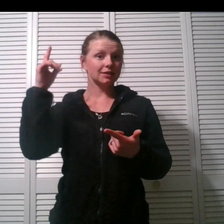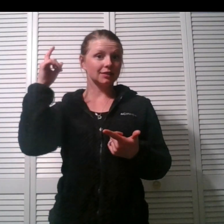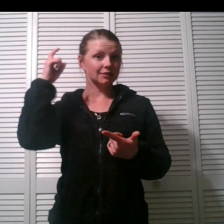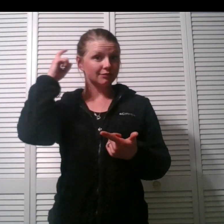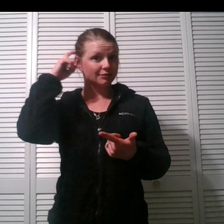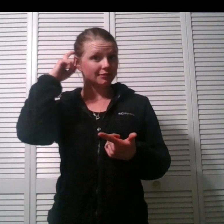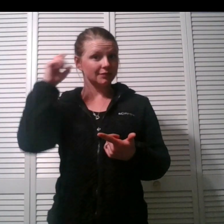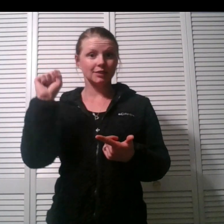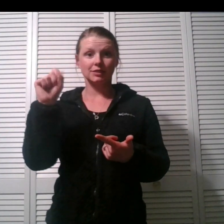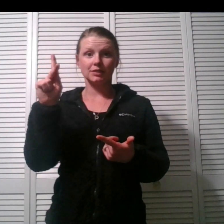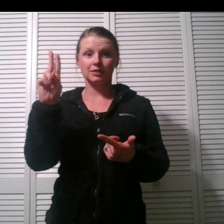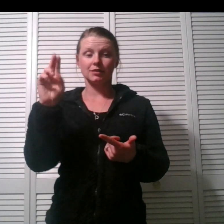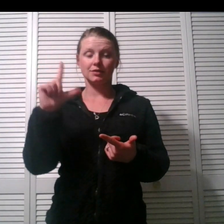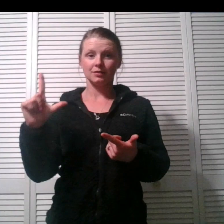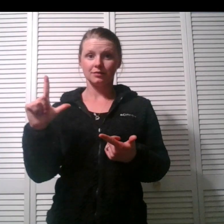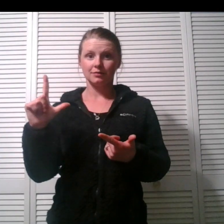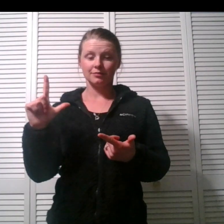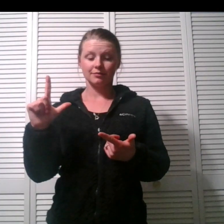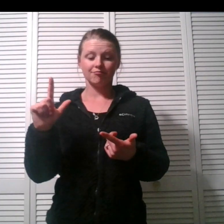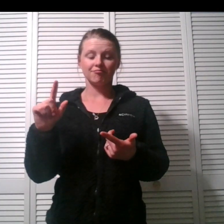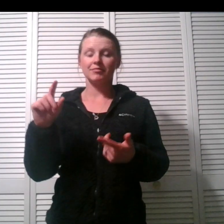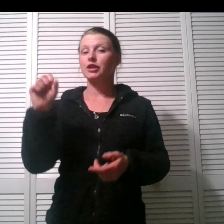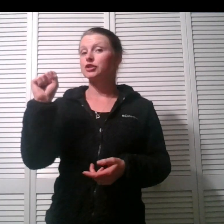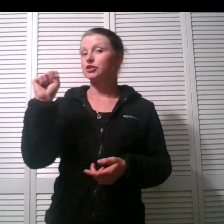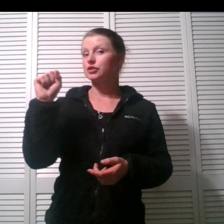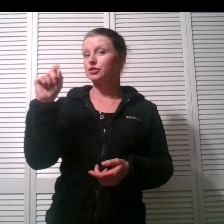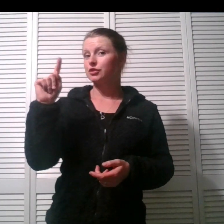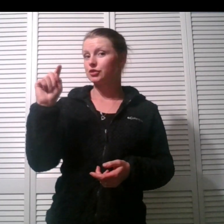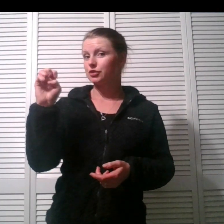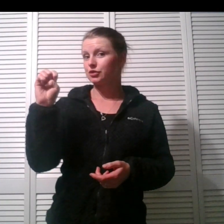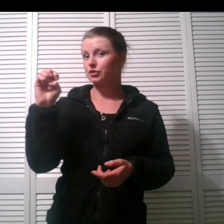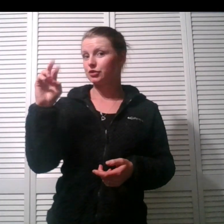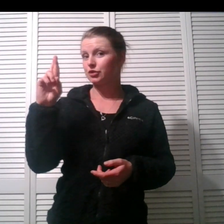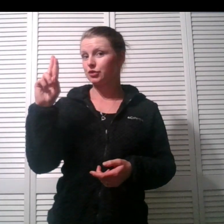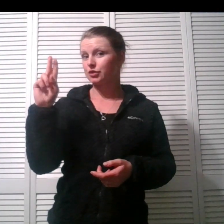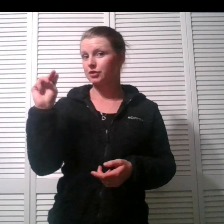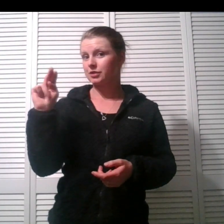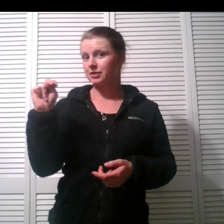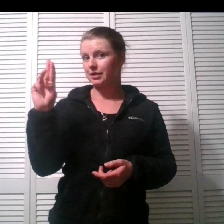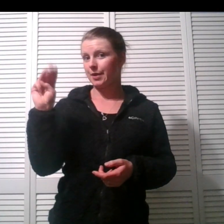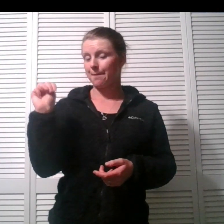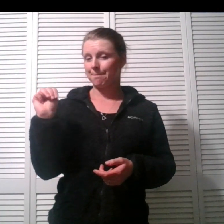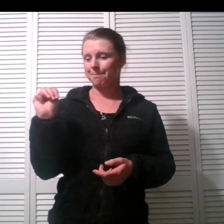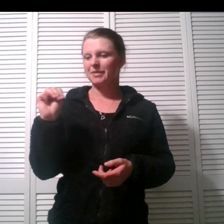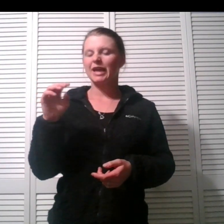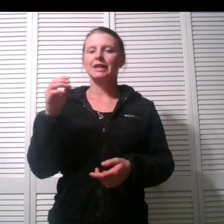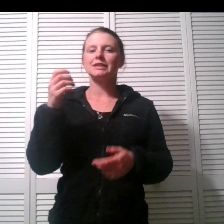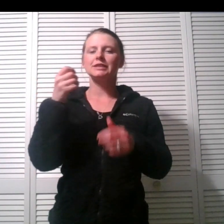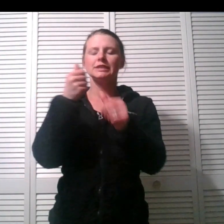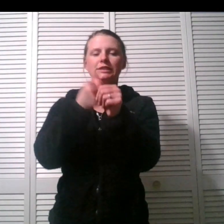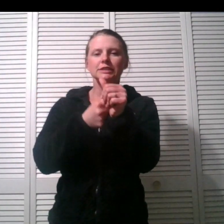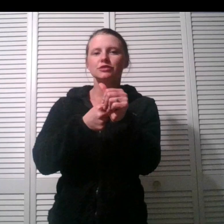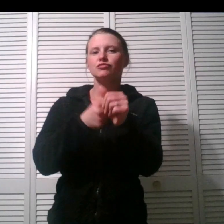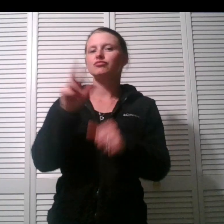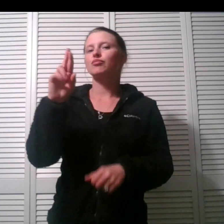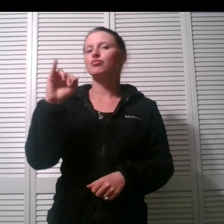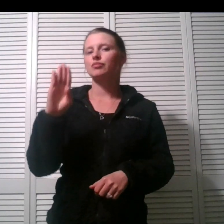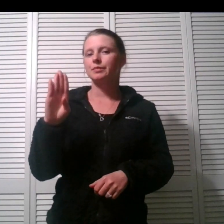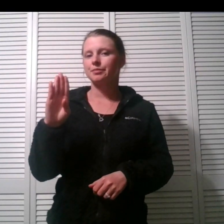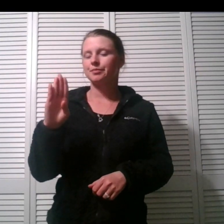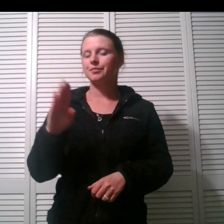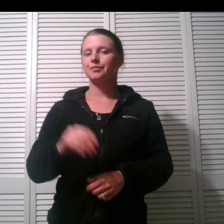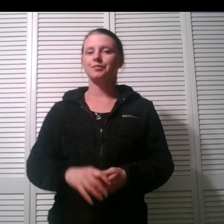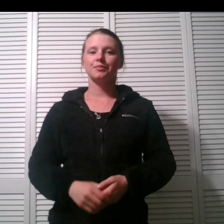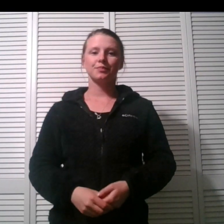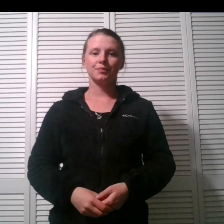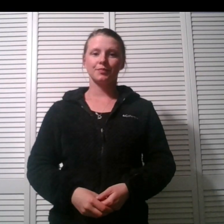column, sternum, and each of the ribs. The appendicular skeleton anchors the